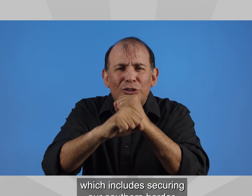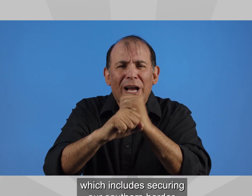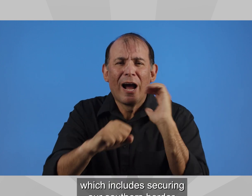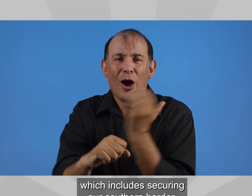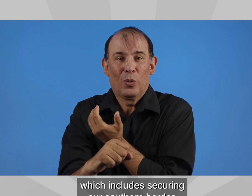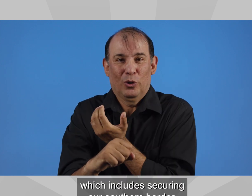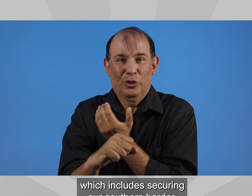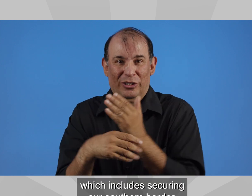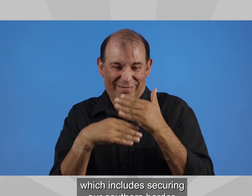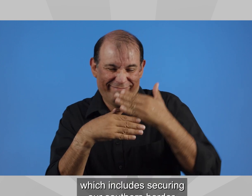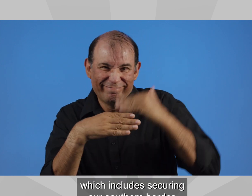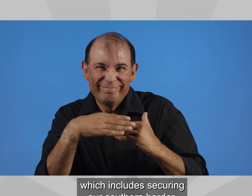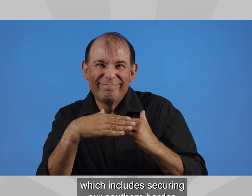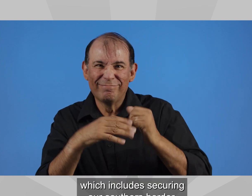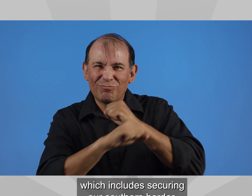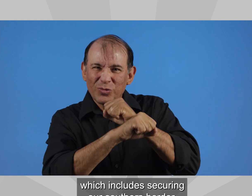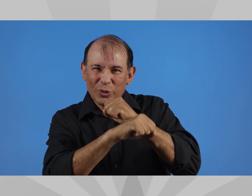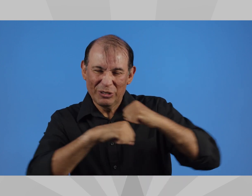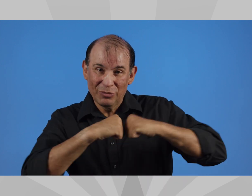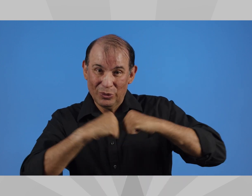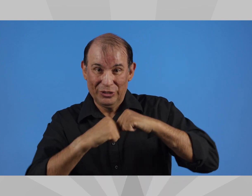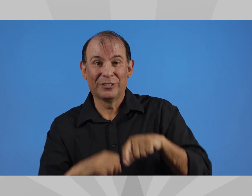which includes securing our southern border.